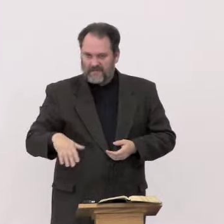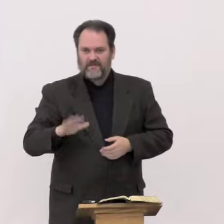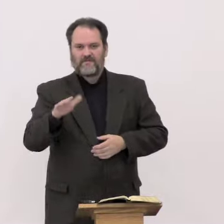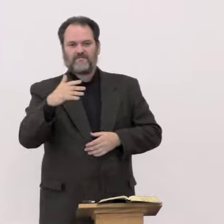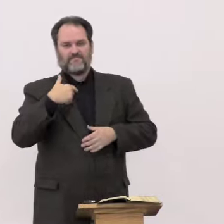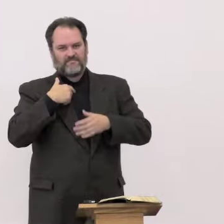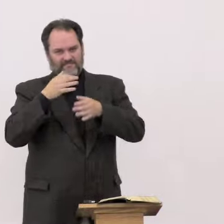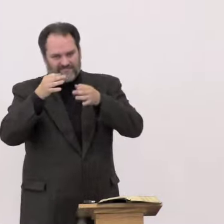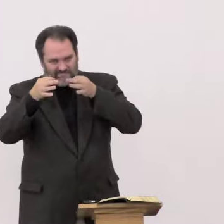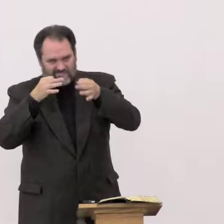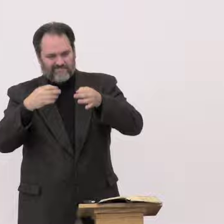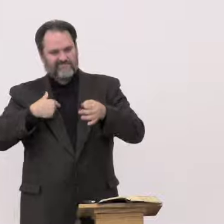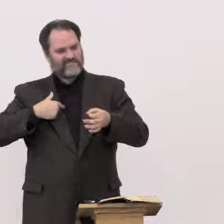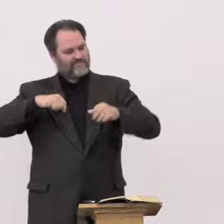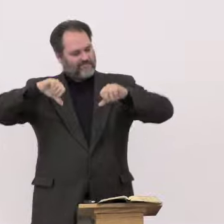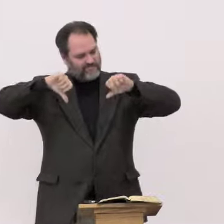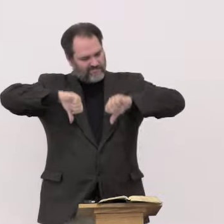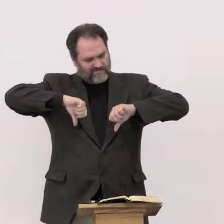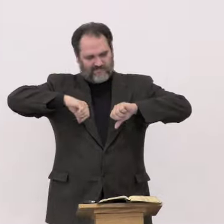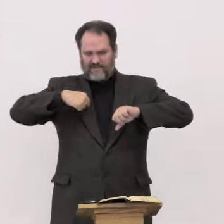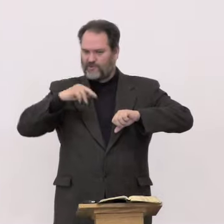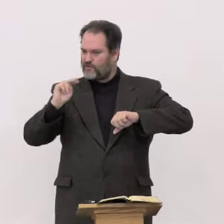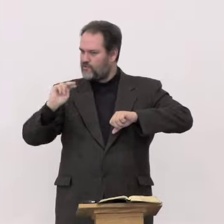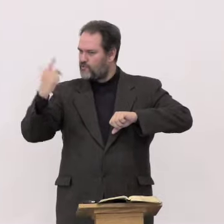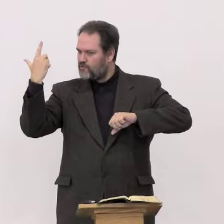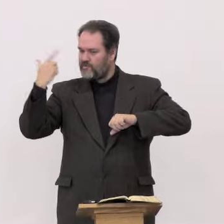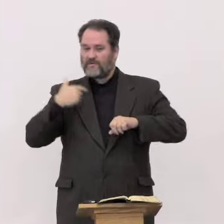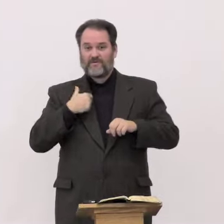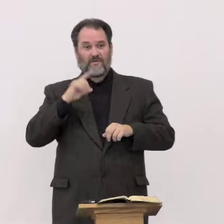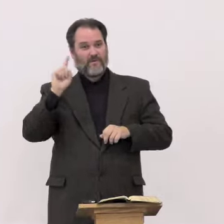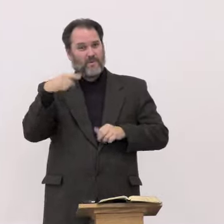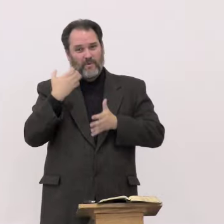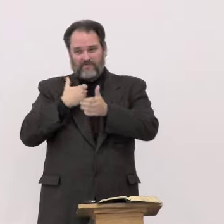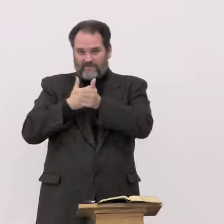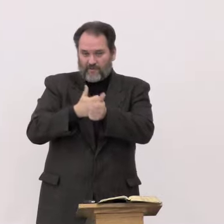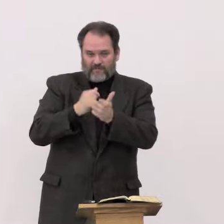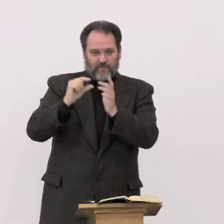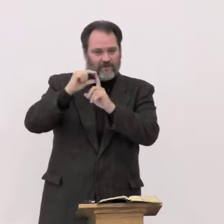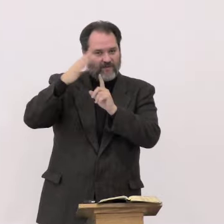tell them, even though you're sinning, still tell them. Like,